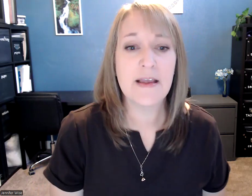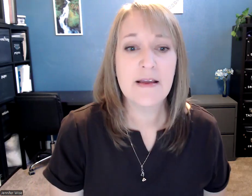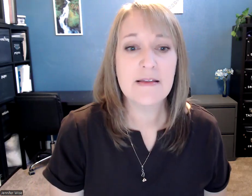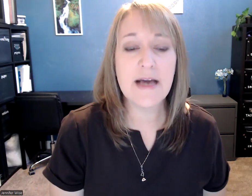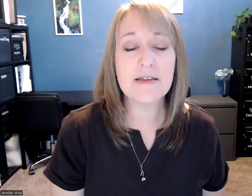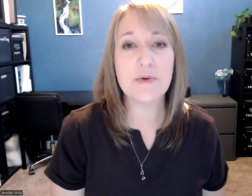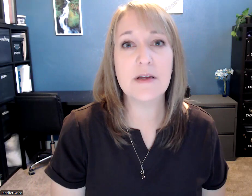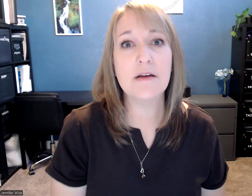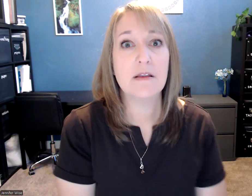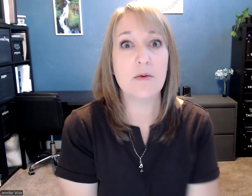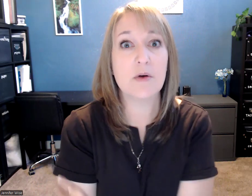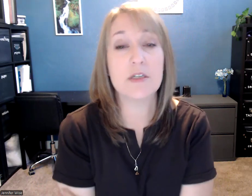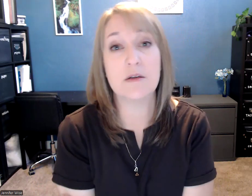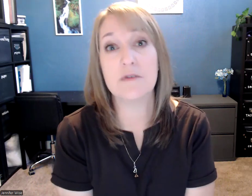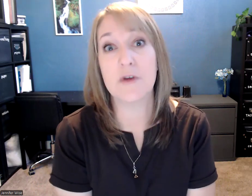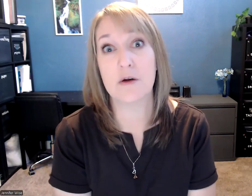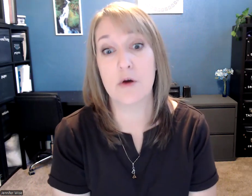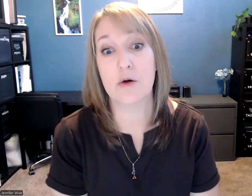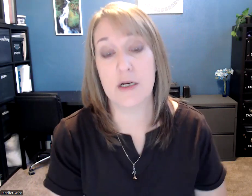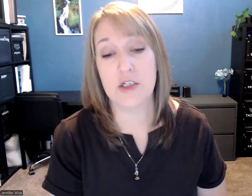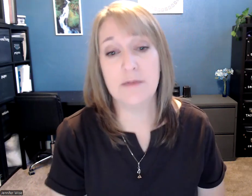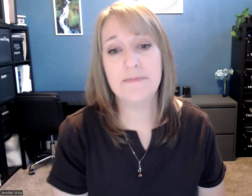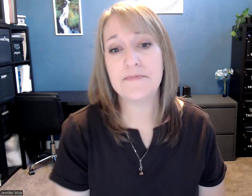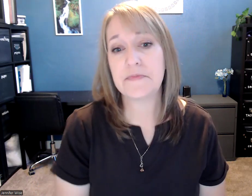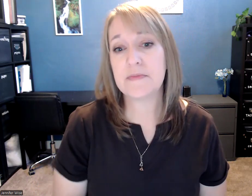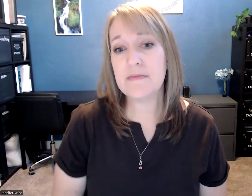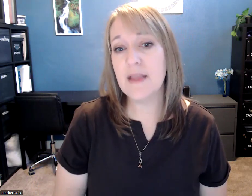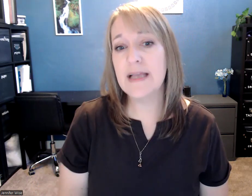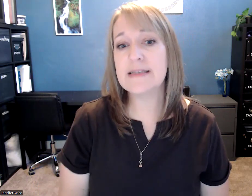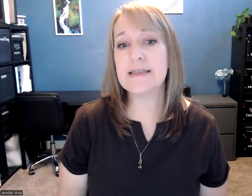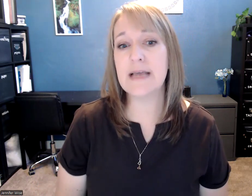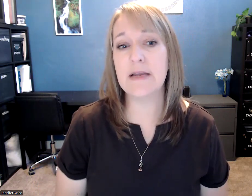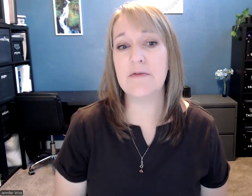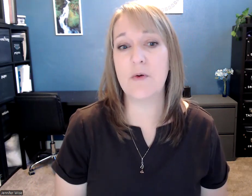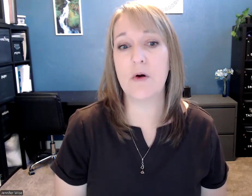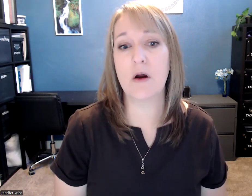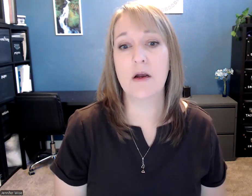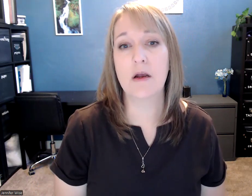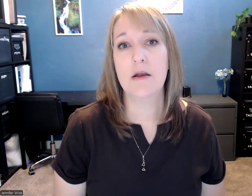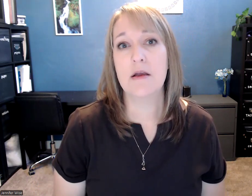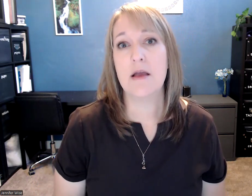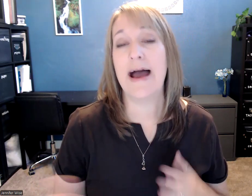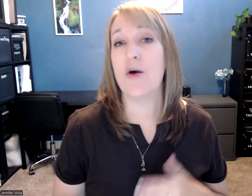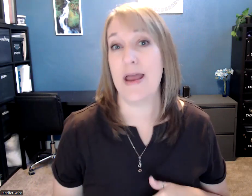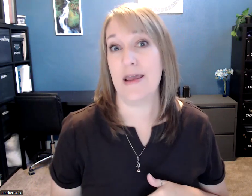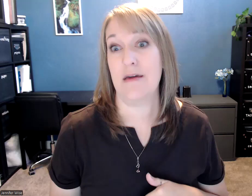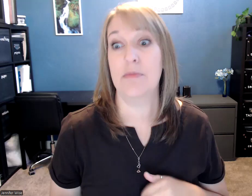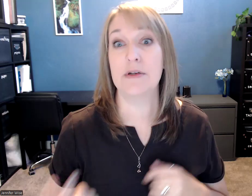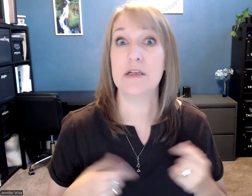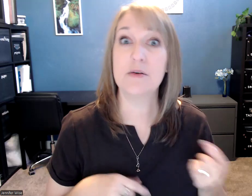The last one that we're going to learn for a question is the sign for how many. But in order